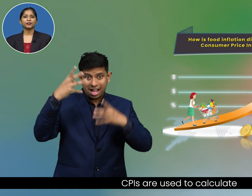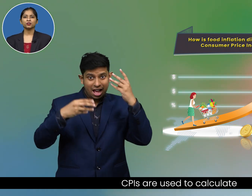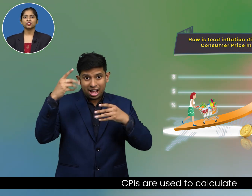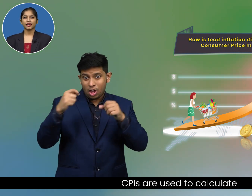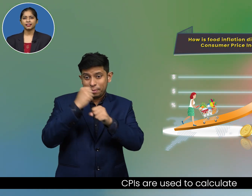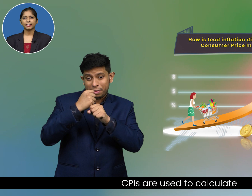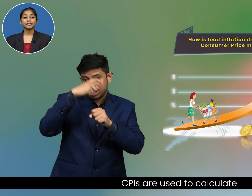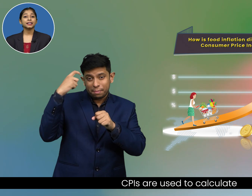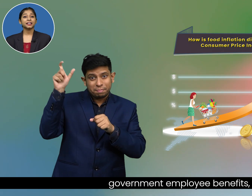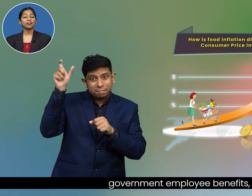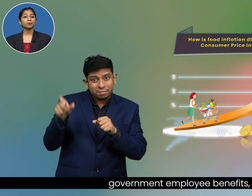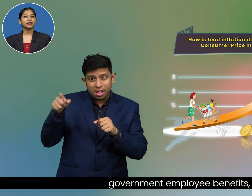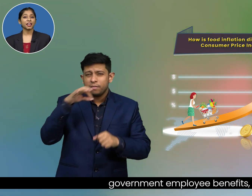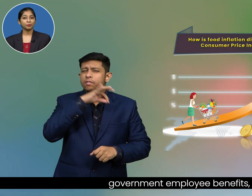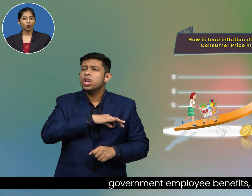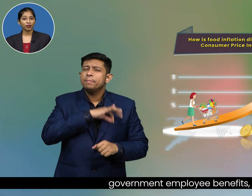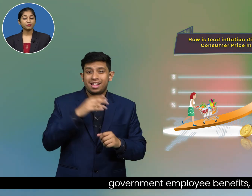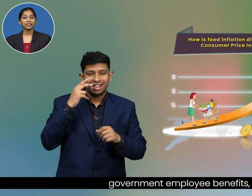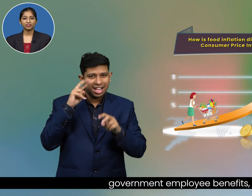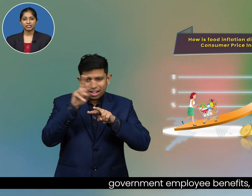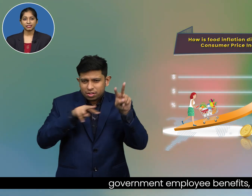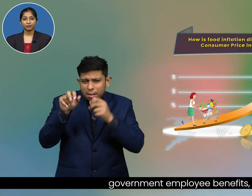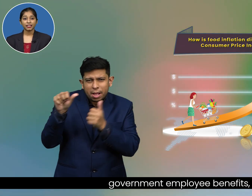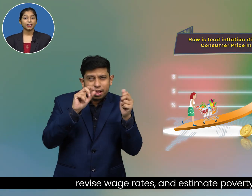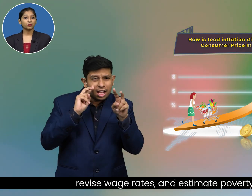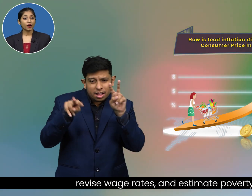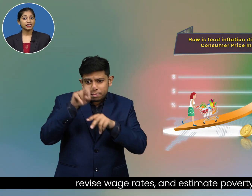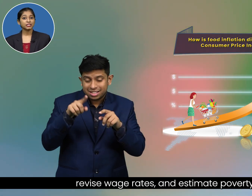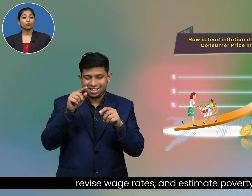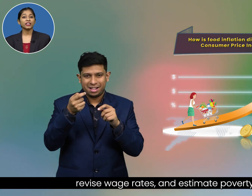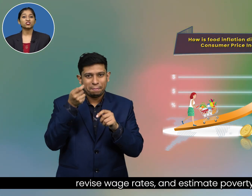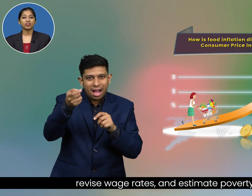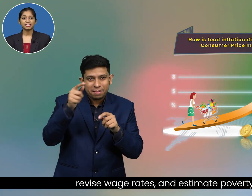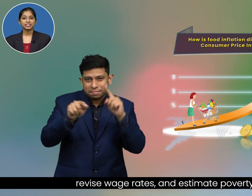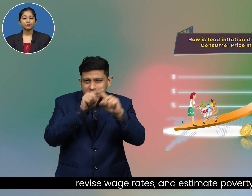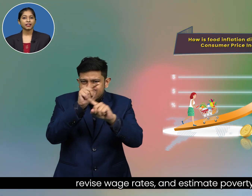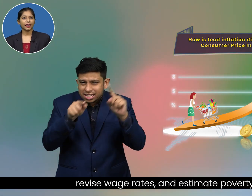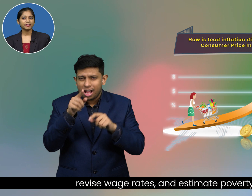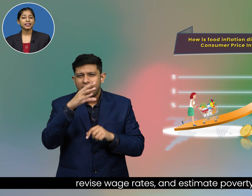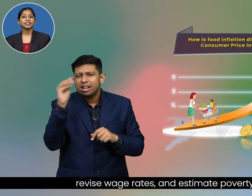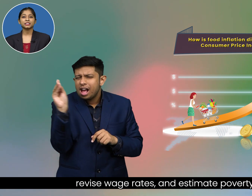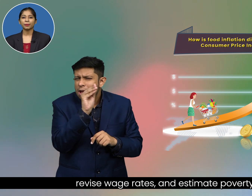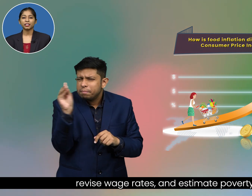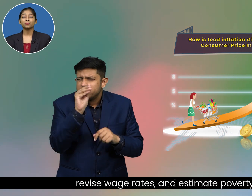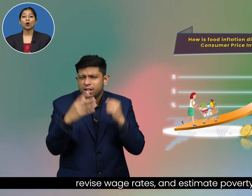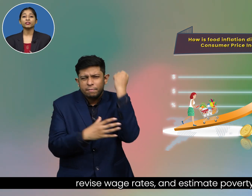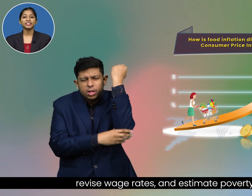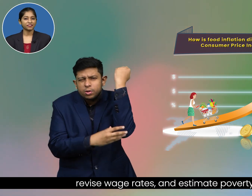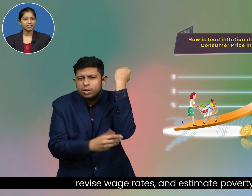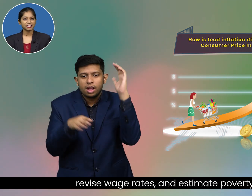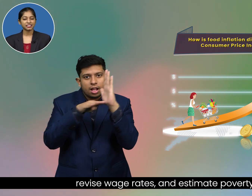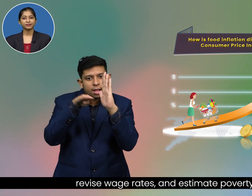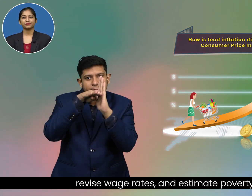CPIs are used to calculate government employee benefits, revise wage rates, and estimate